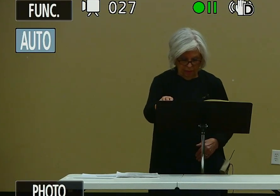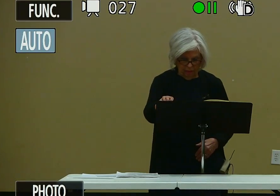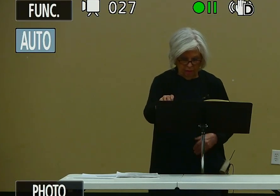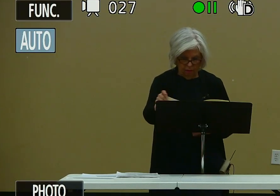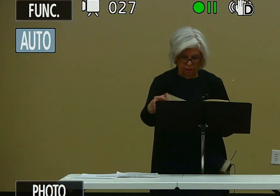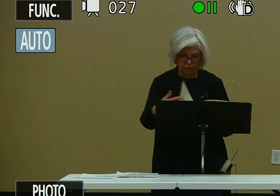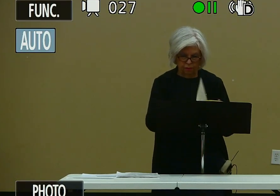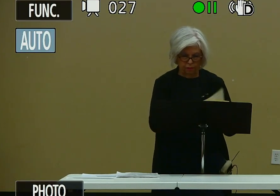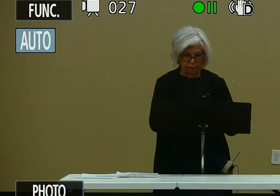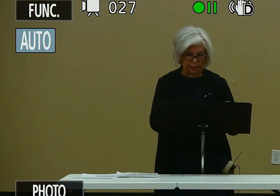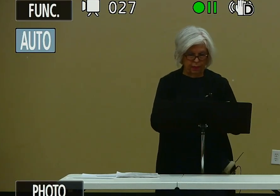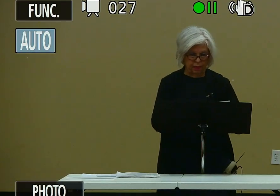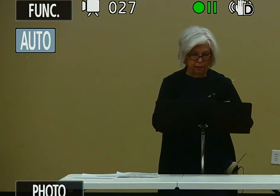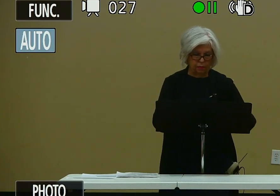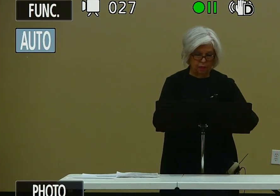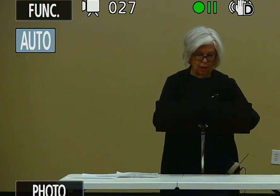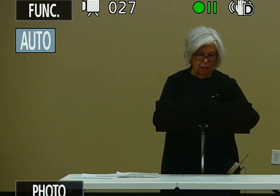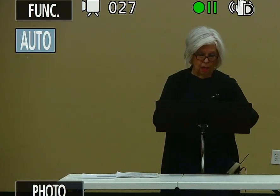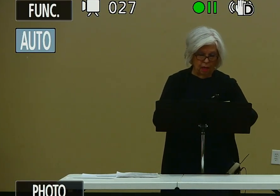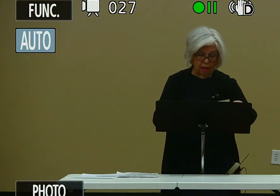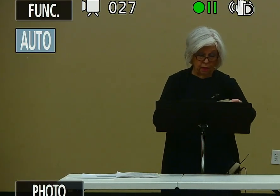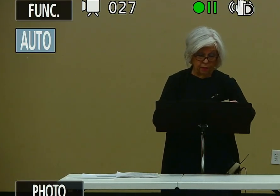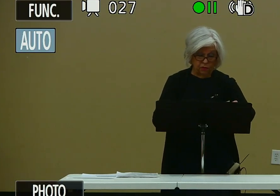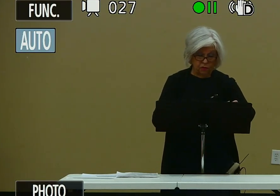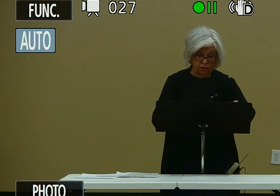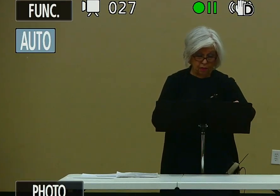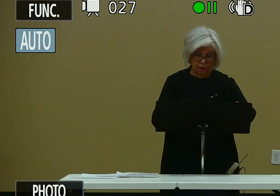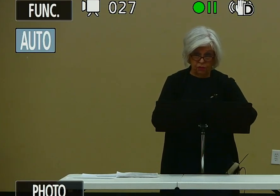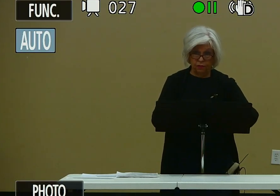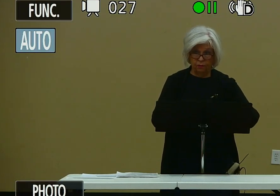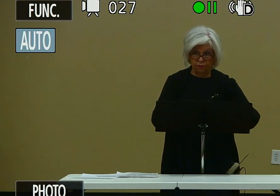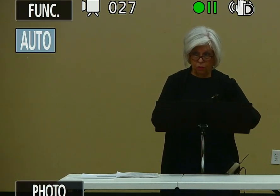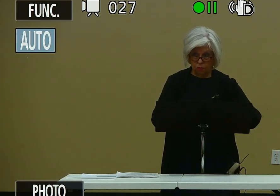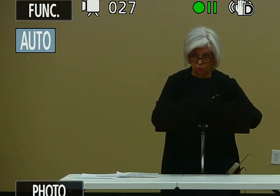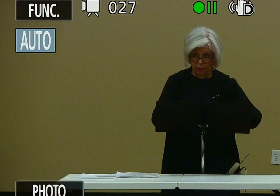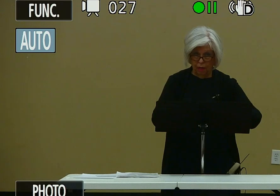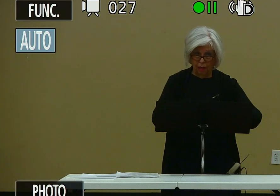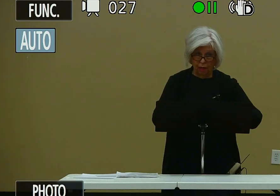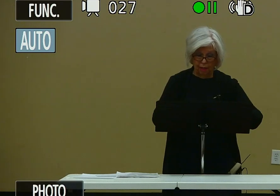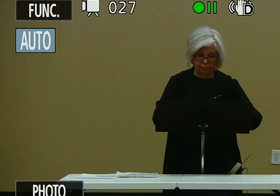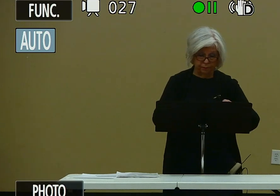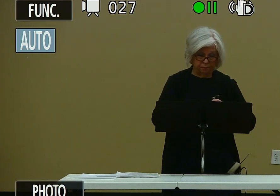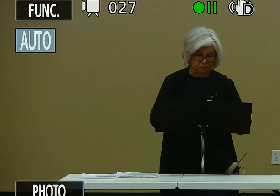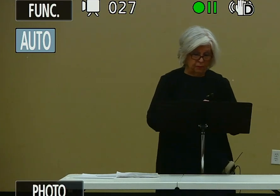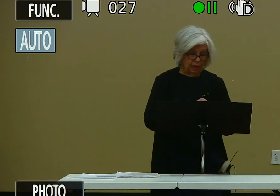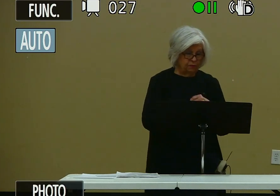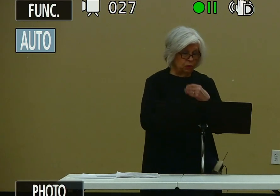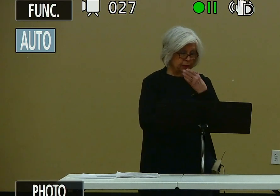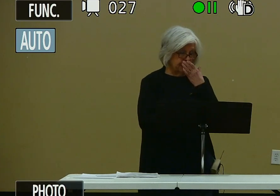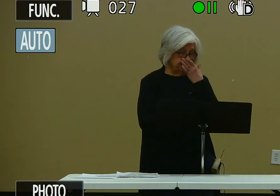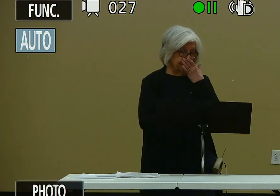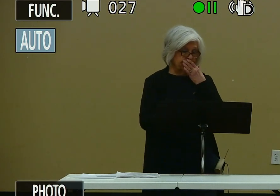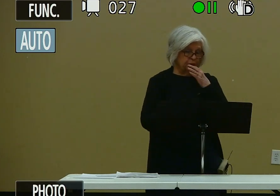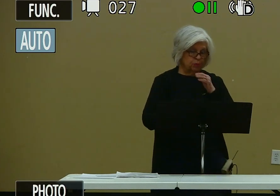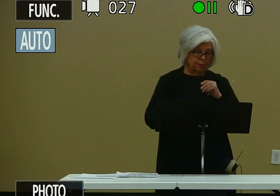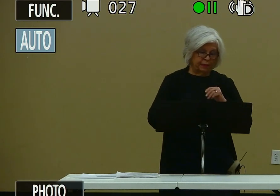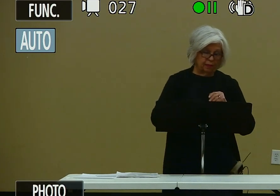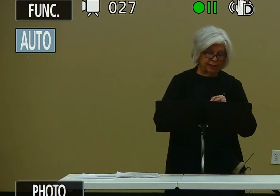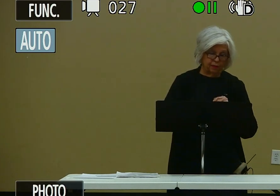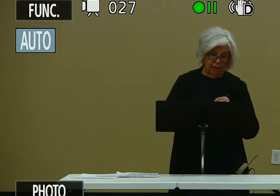Now, turn the page. And this is as in food, hot. And if you look at that picture, you probably can